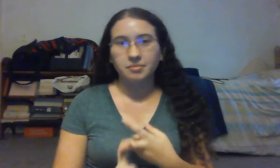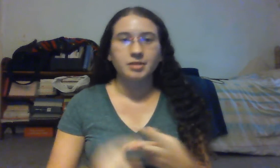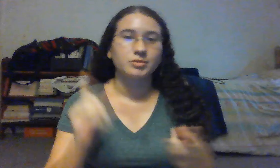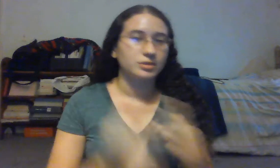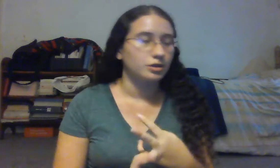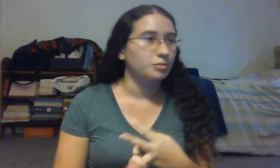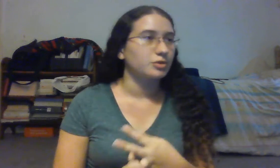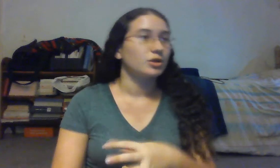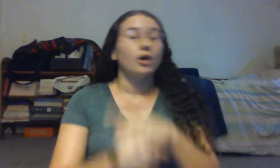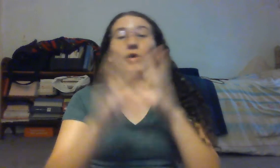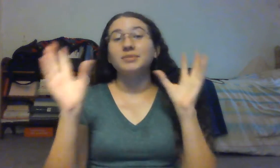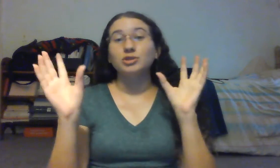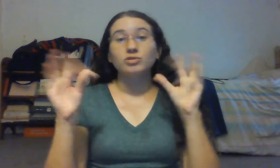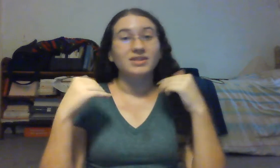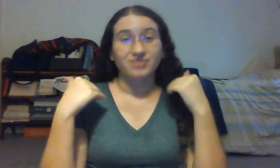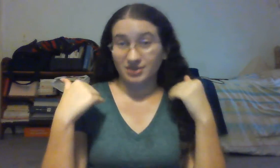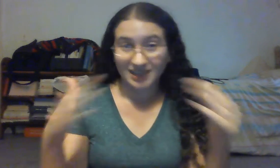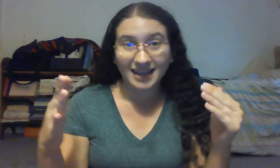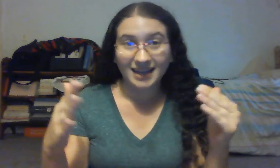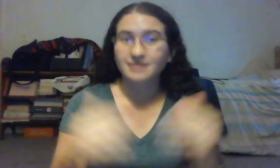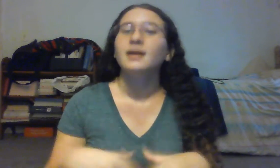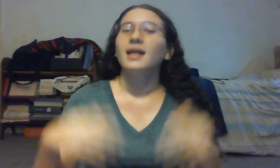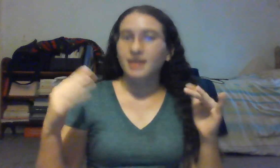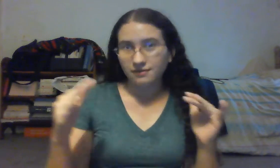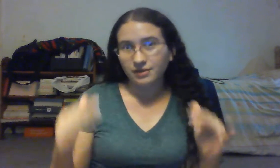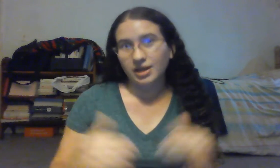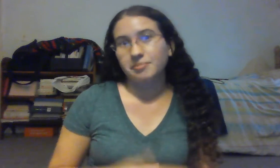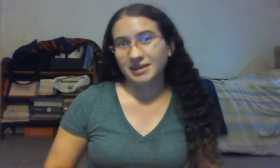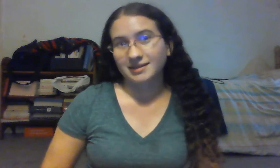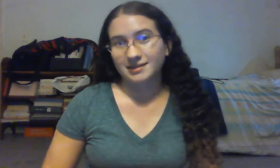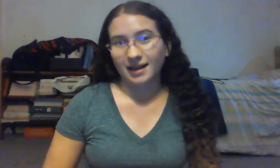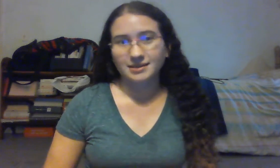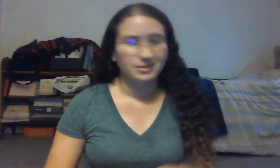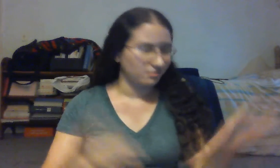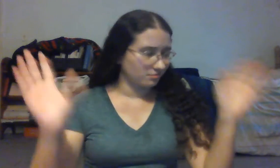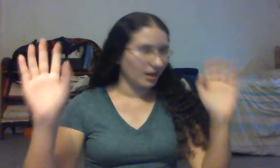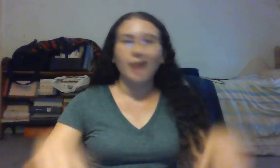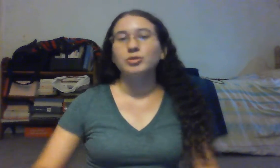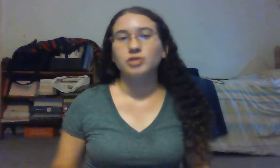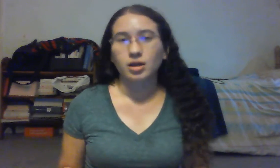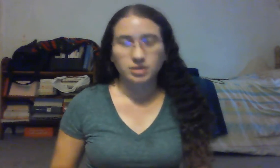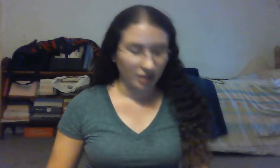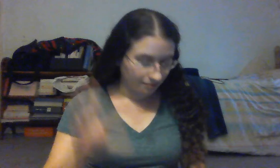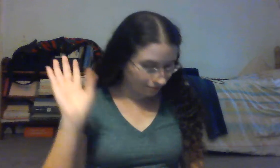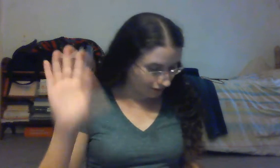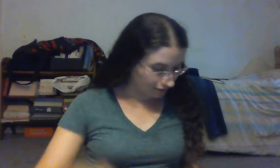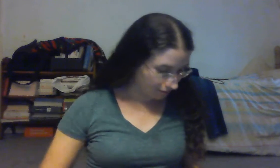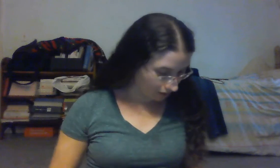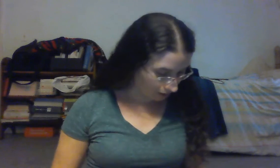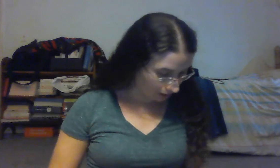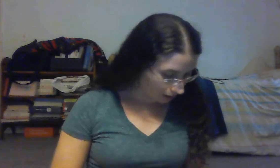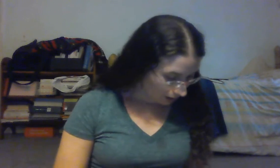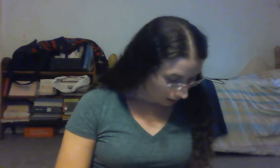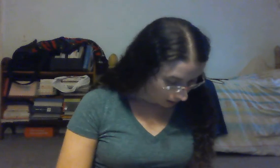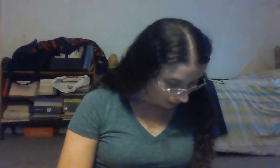people, interpreters who have been doing it for decades, they forget basic signs. It happens all the time. Doesn't mean a thing. So